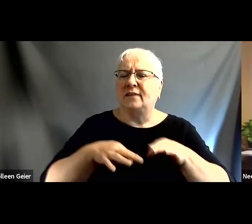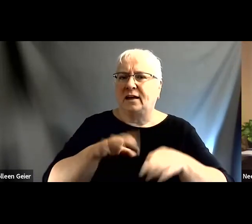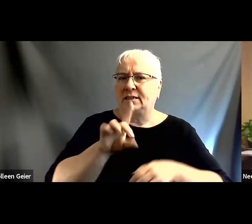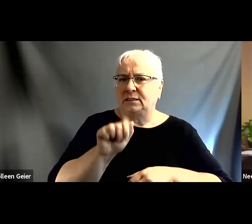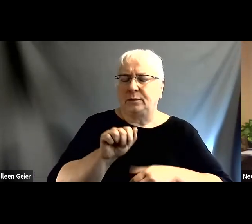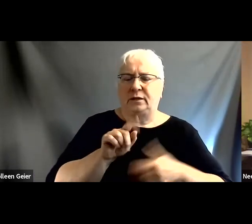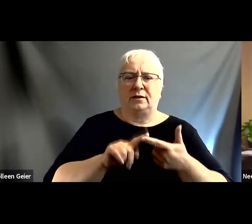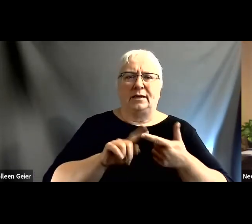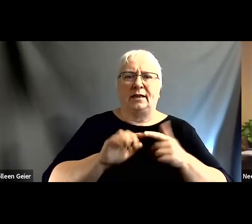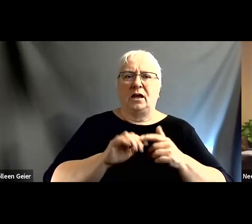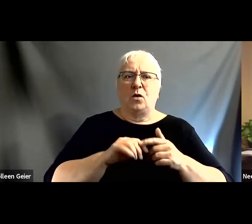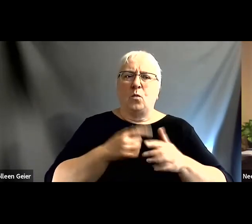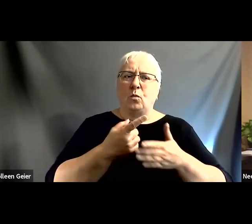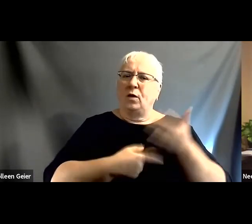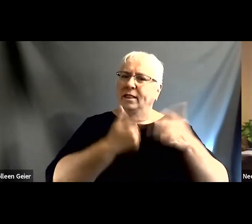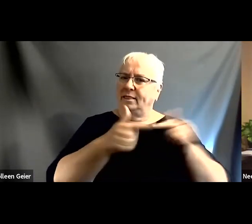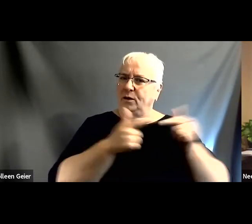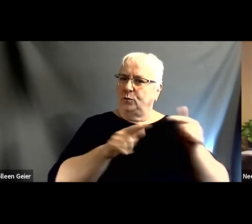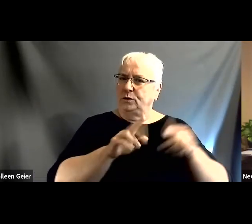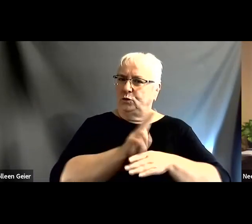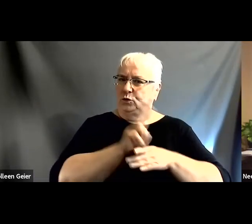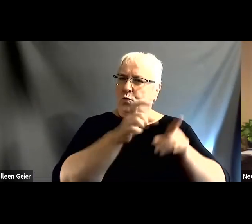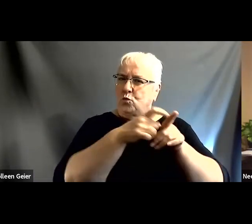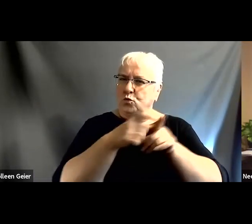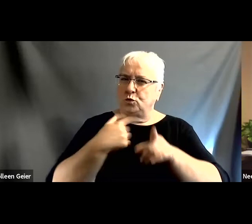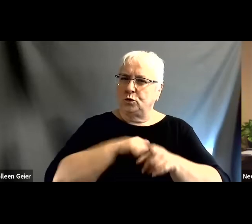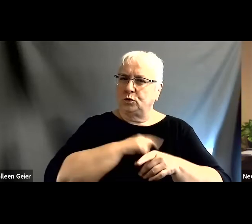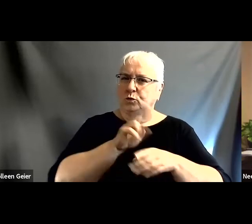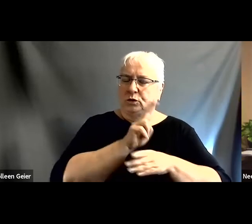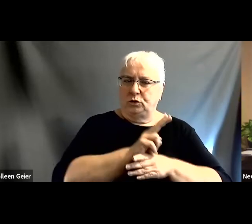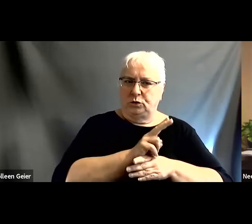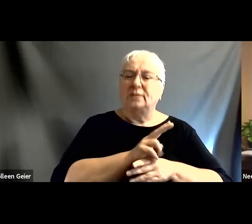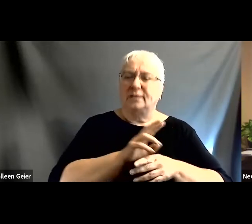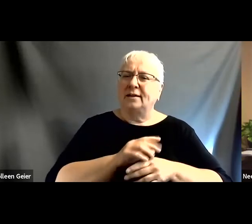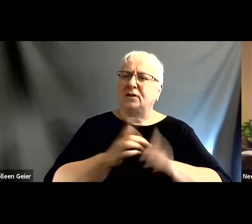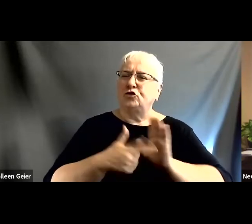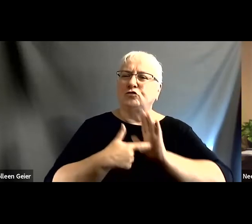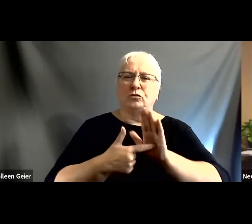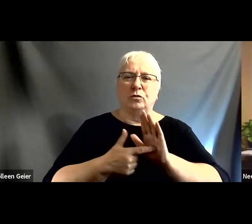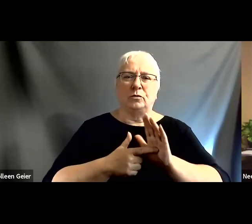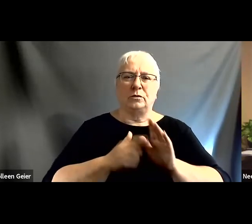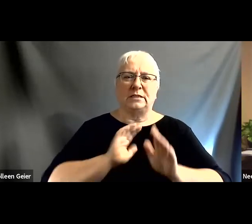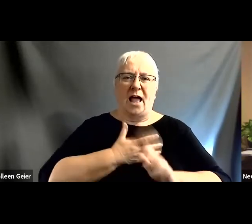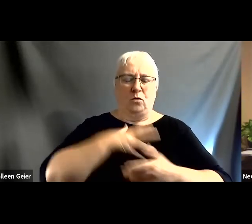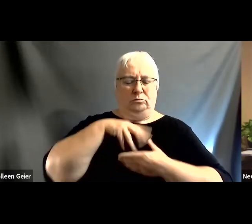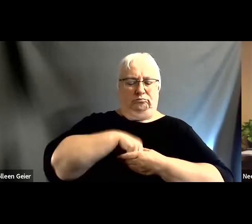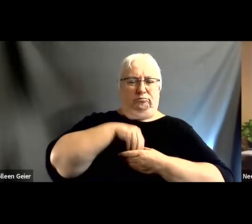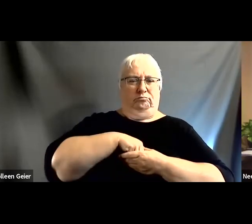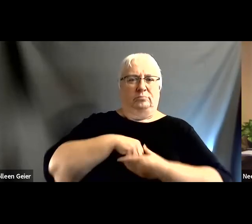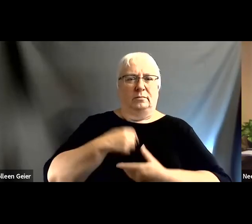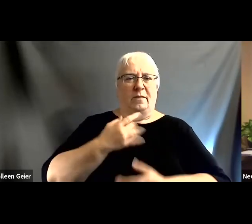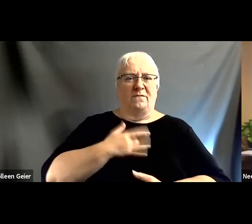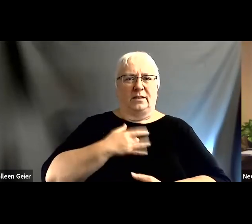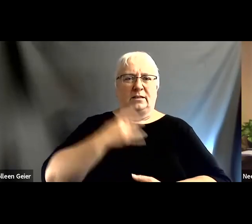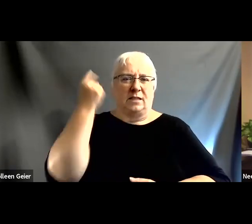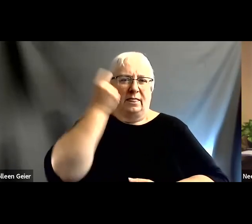disability sets up certain conditions in the way we look at disability. And therefore, you know,